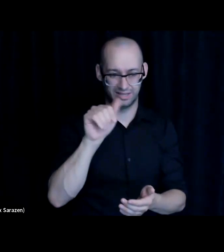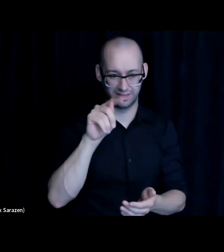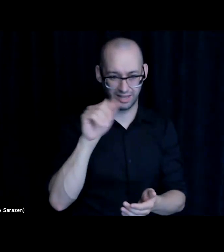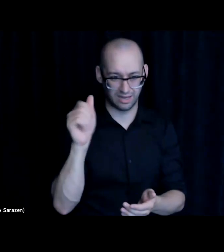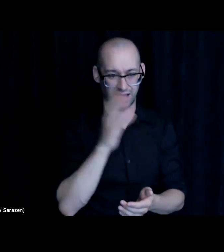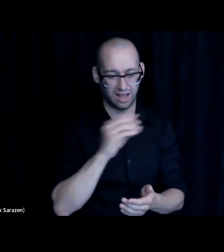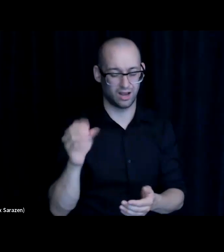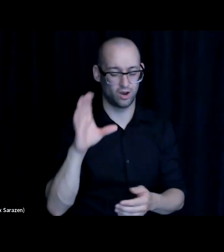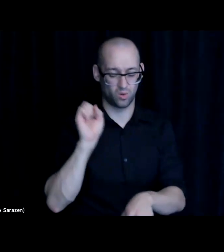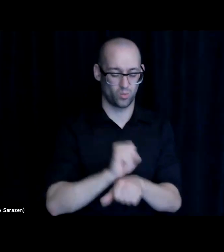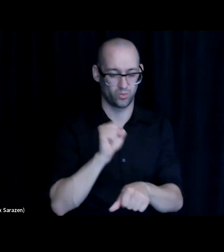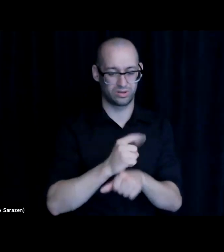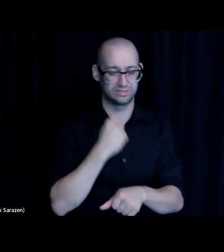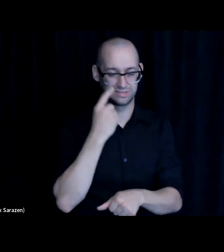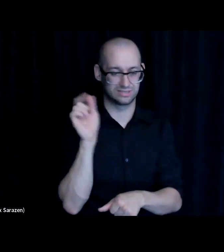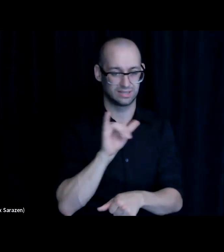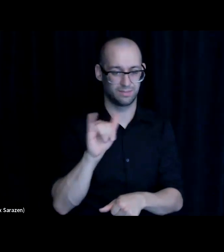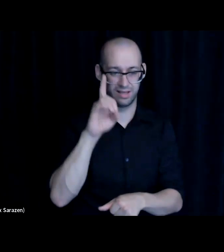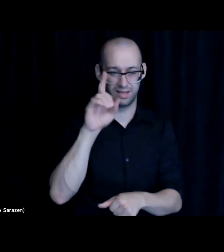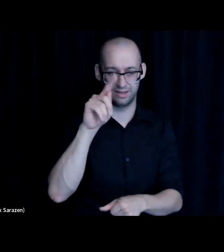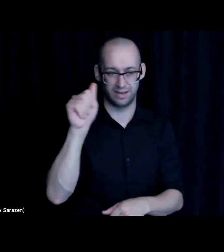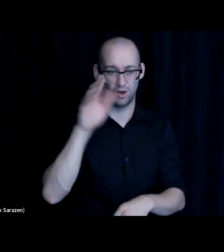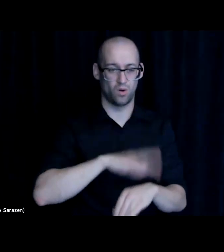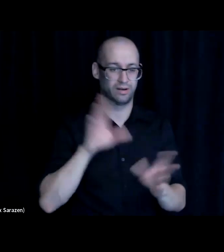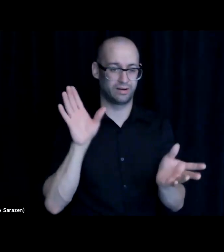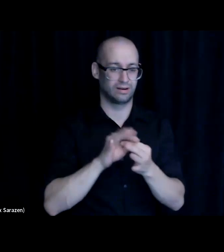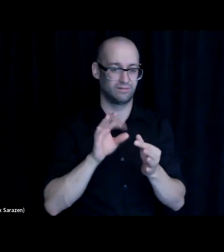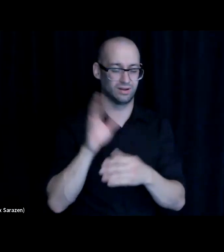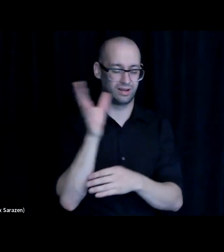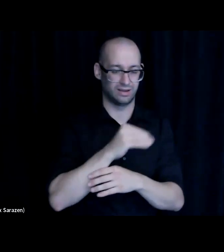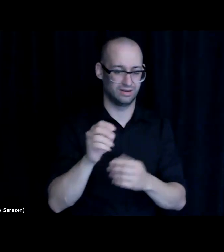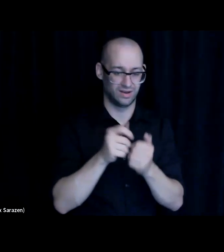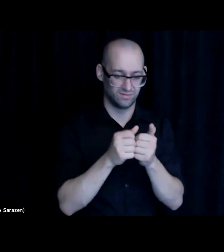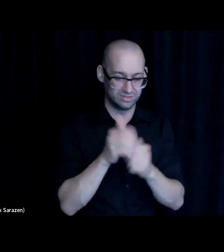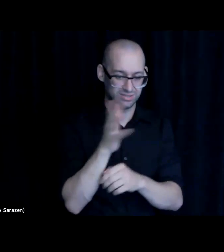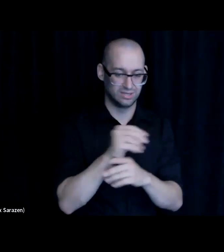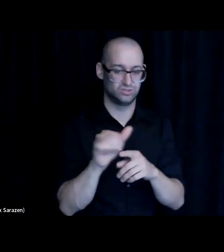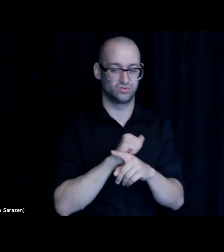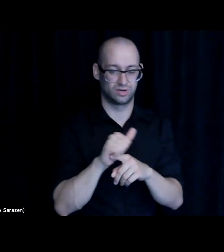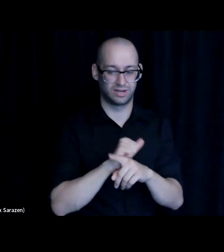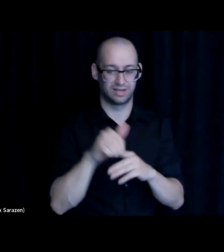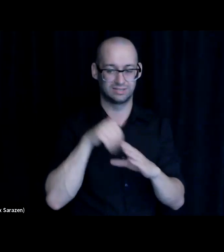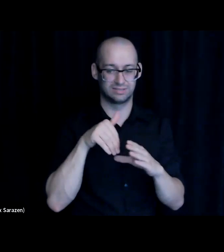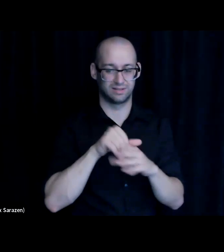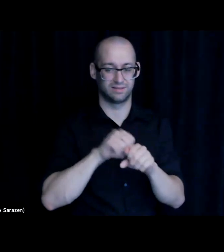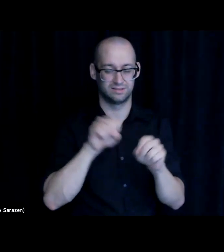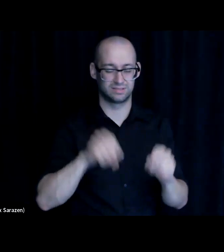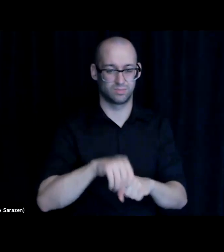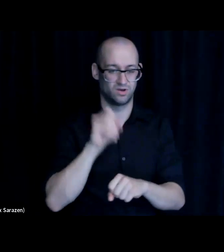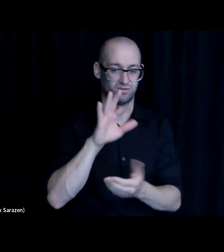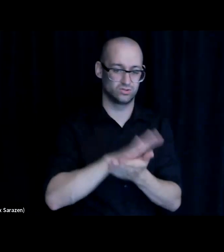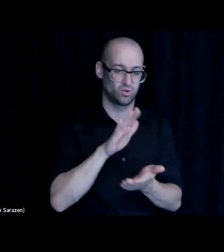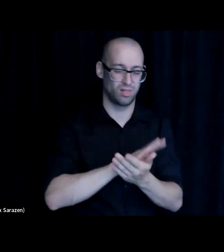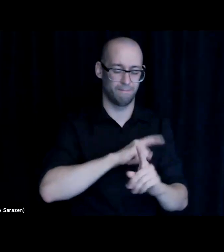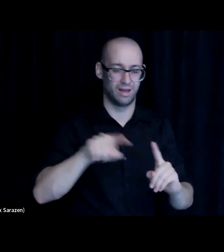the higher ed, the same thing. There's data on connectivity and devices and training in the systems at the school, but how do we get it